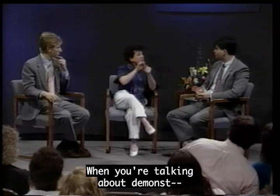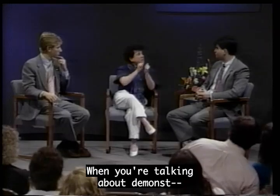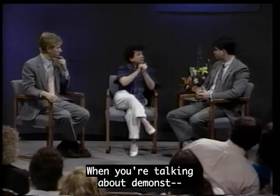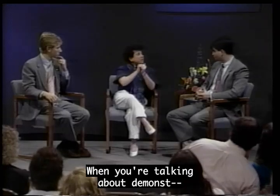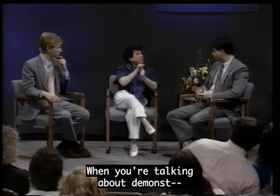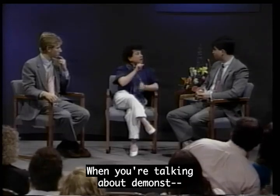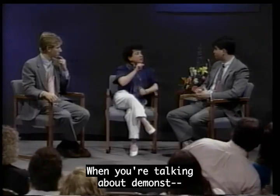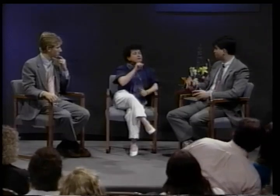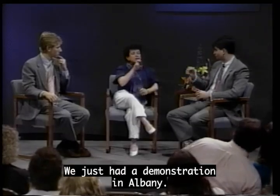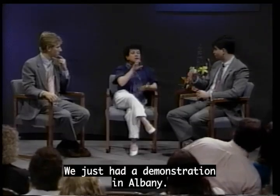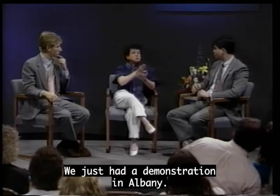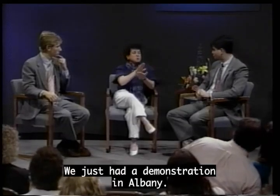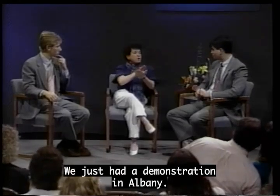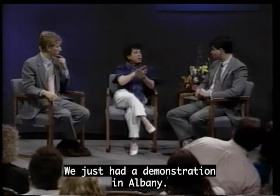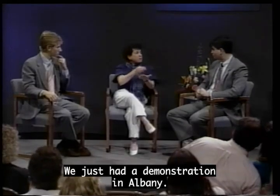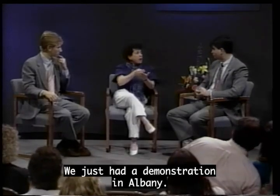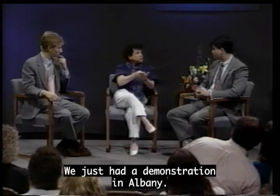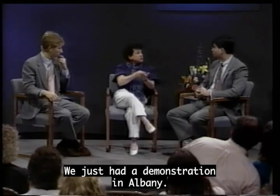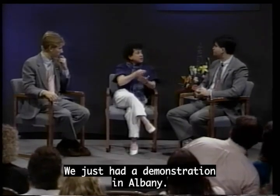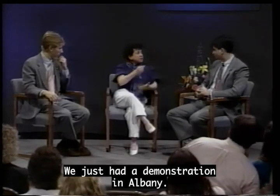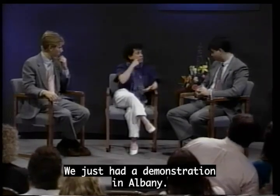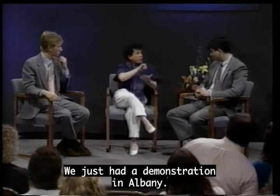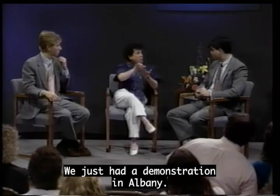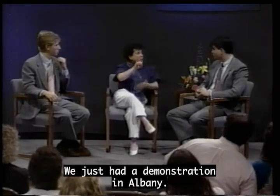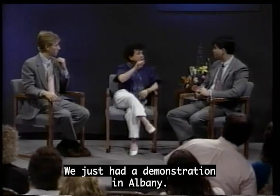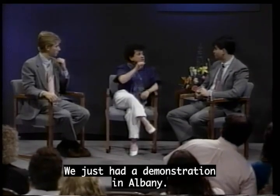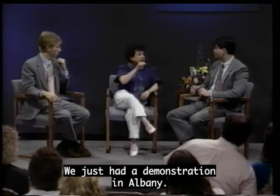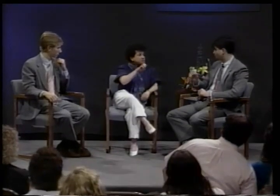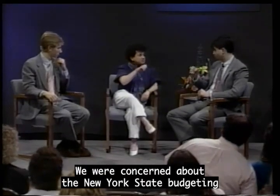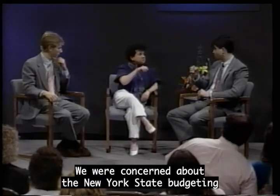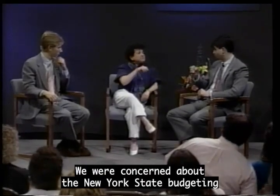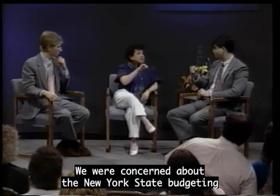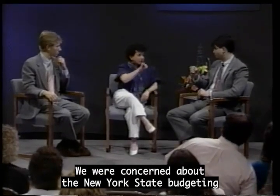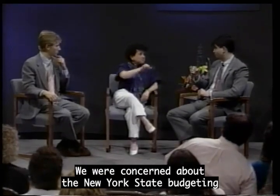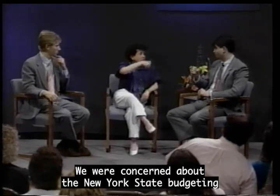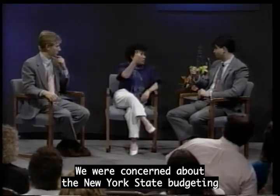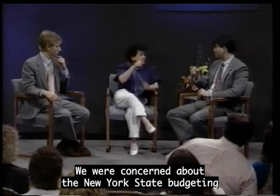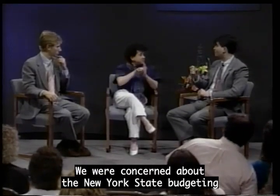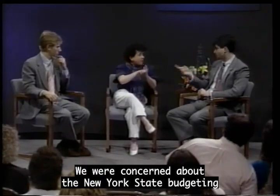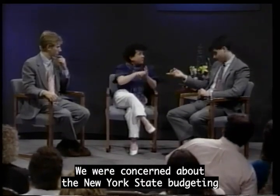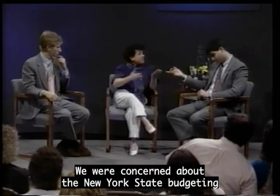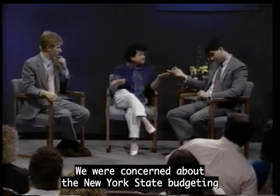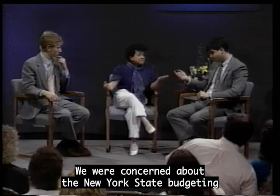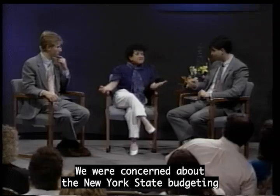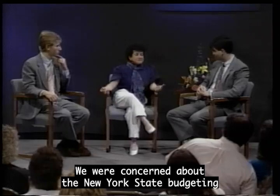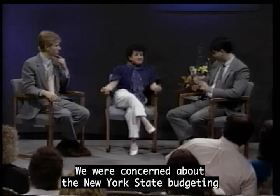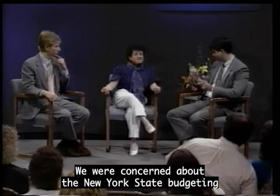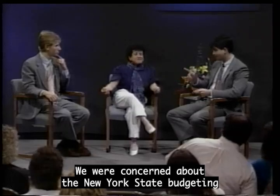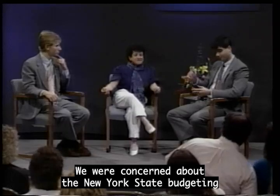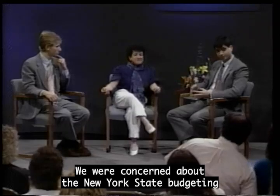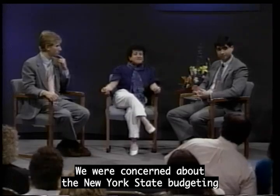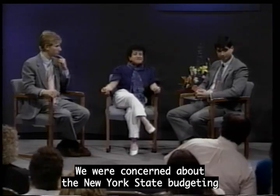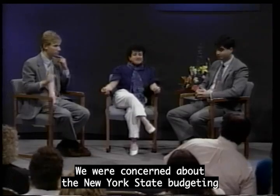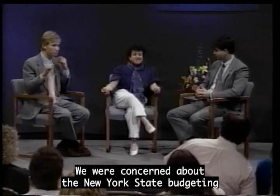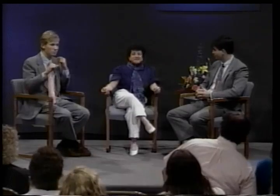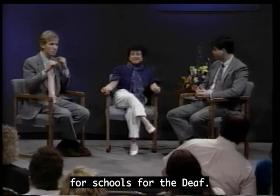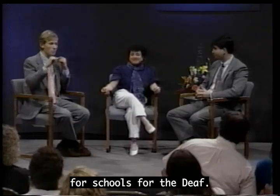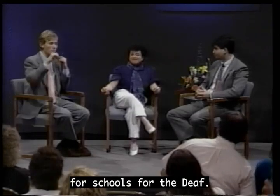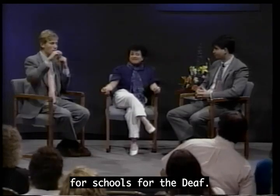we just had a demonstration in Albany. We're concerned about the New York State budgeting for schools for deaf. That's an example of another protest that